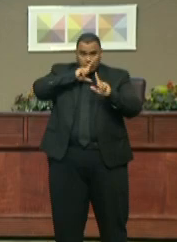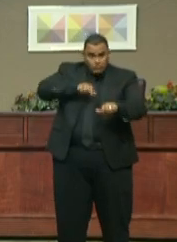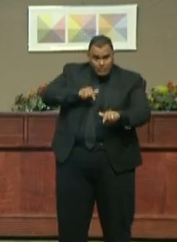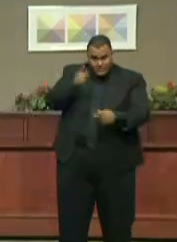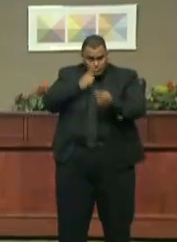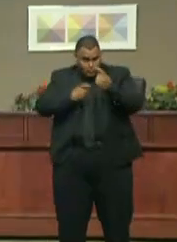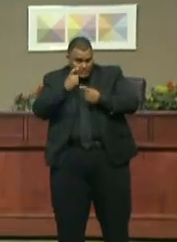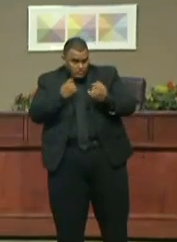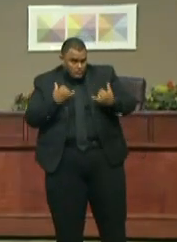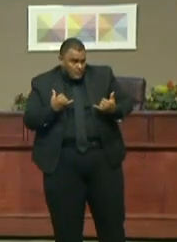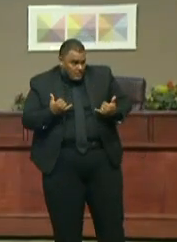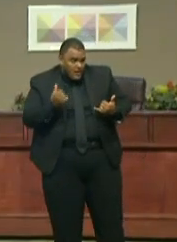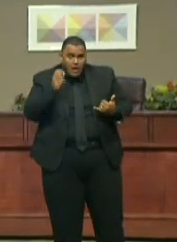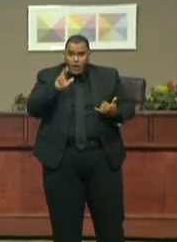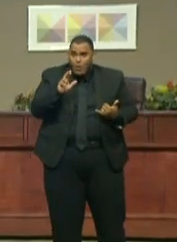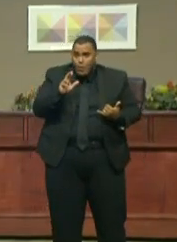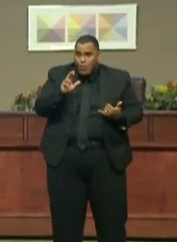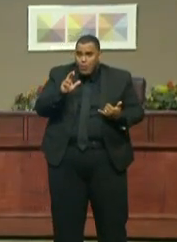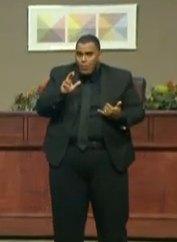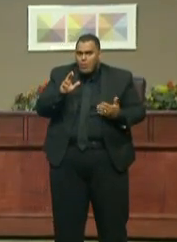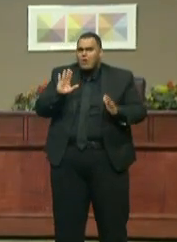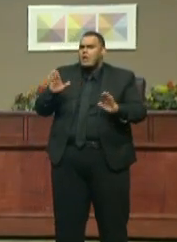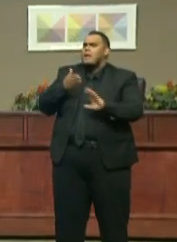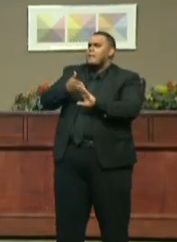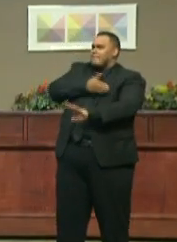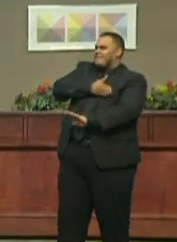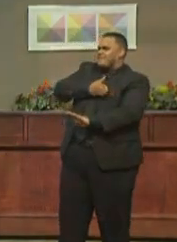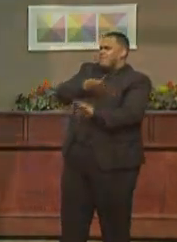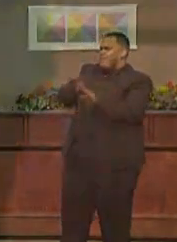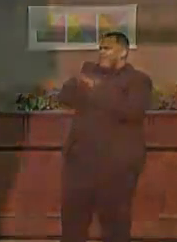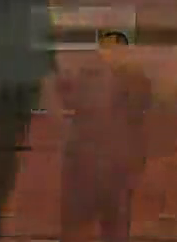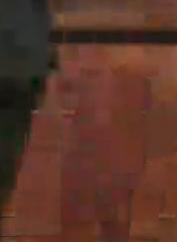now, or? Before you answer the question, no, I'll get